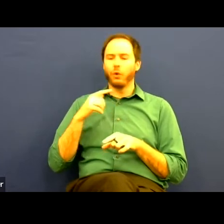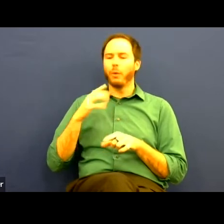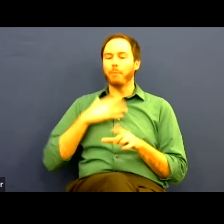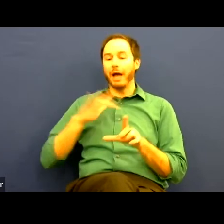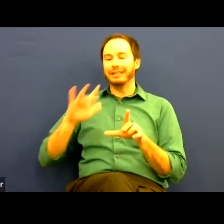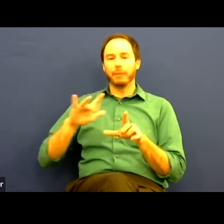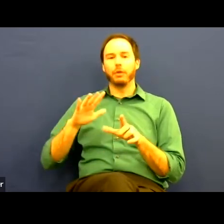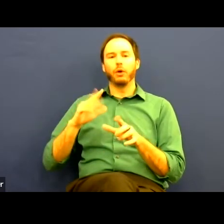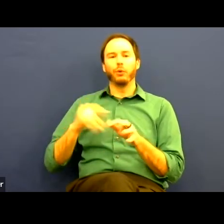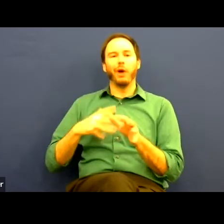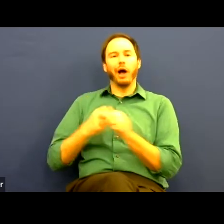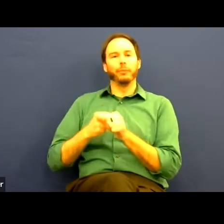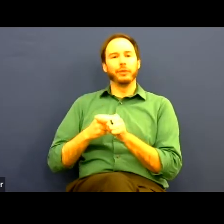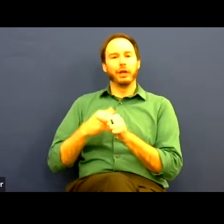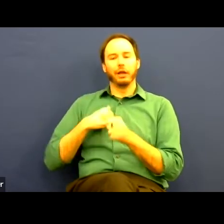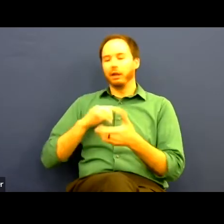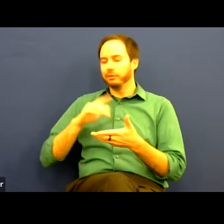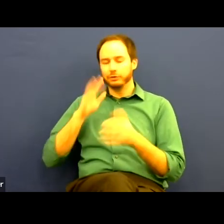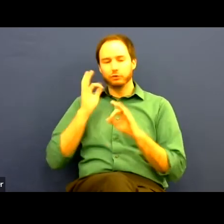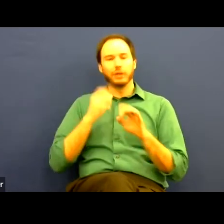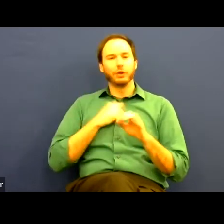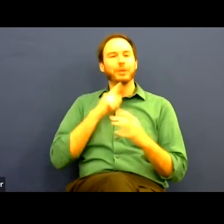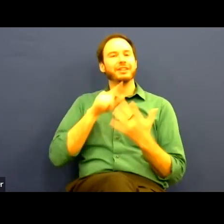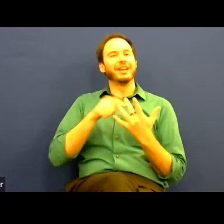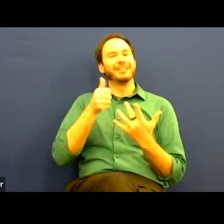so I'm almost there, Rick.